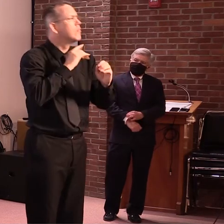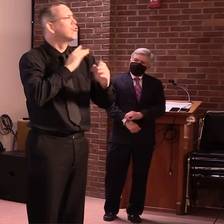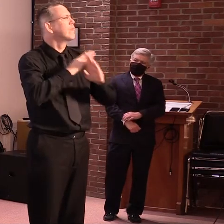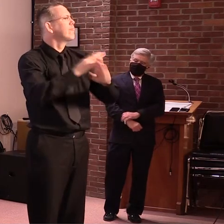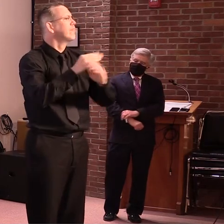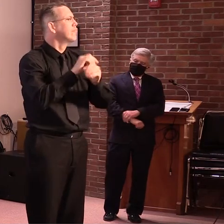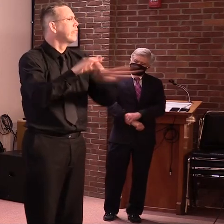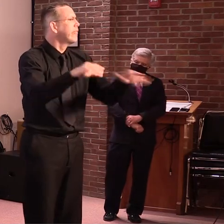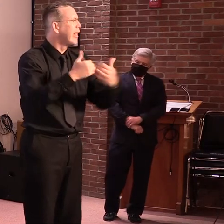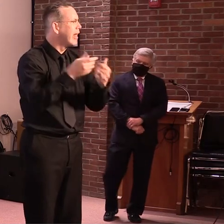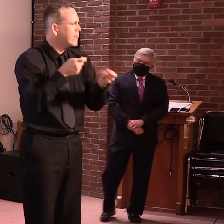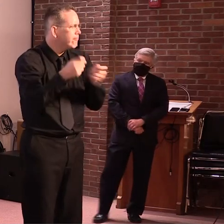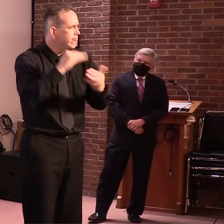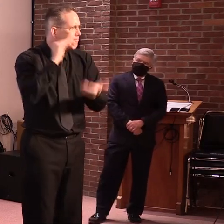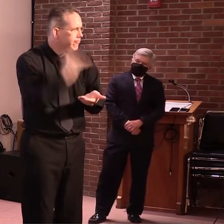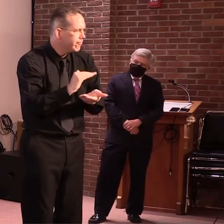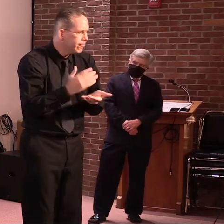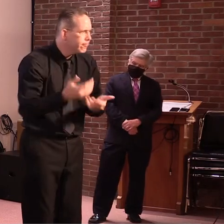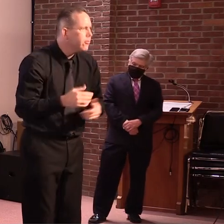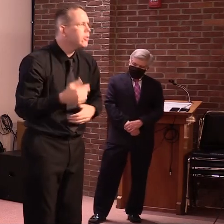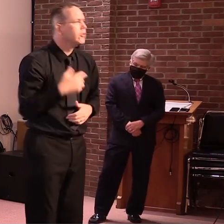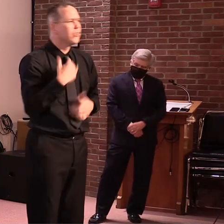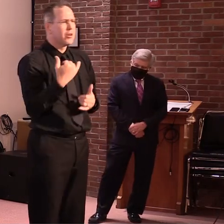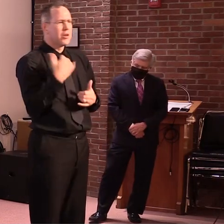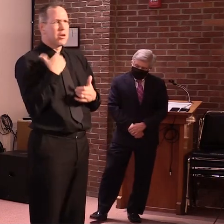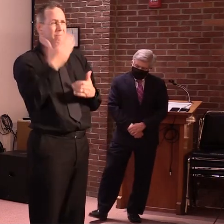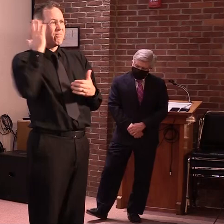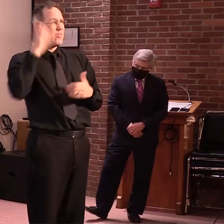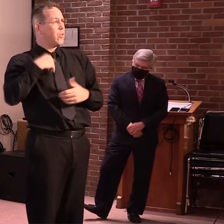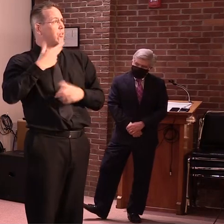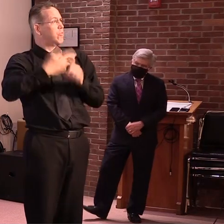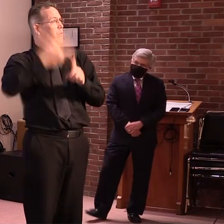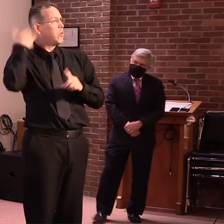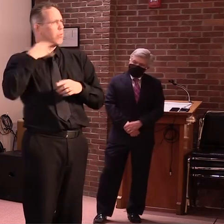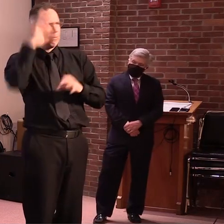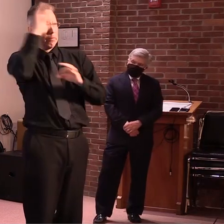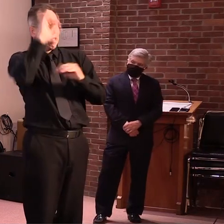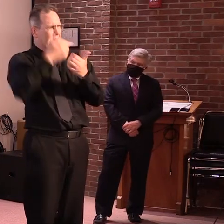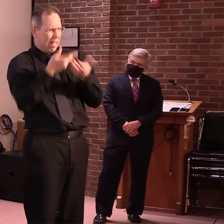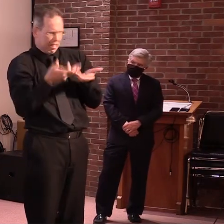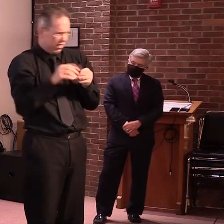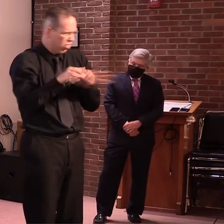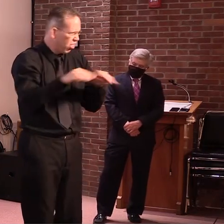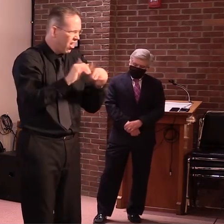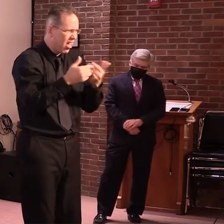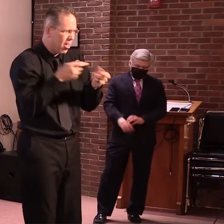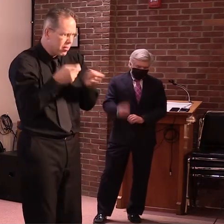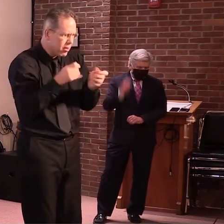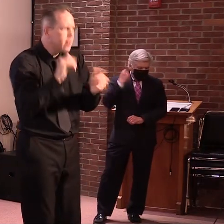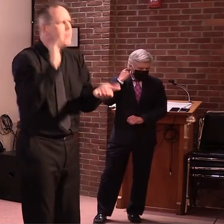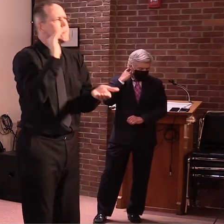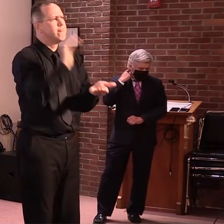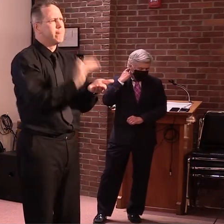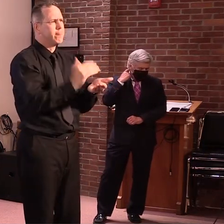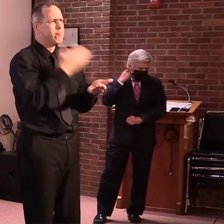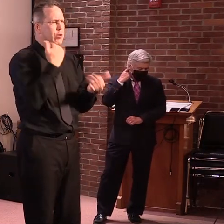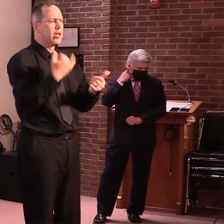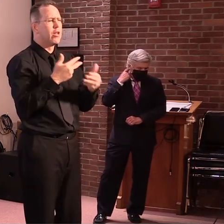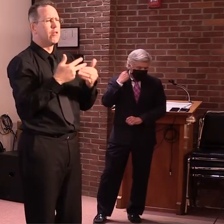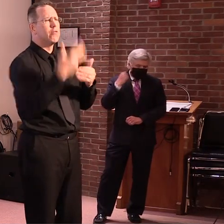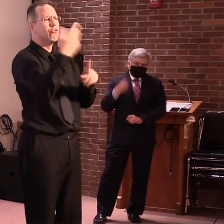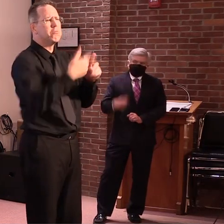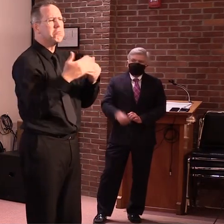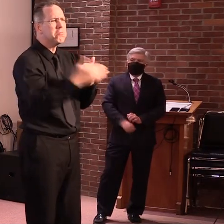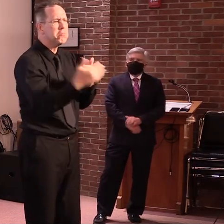ago, which helps us prepare for this transition back to school. Secretary French and Dr. Levine will be issuing the guidance